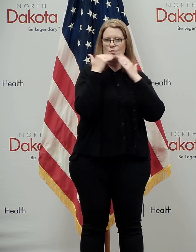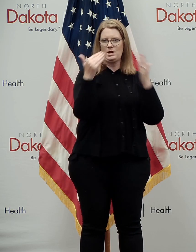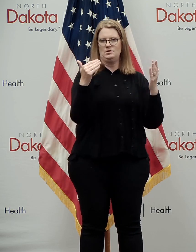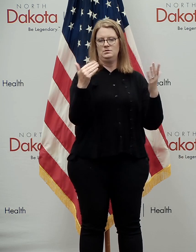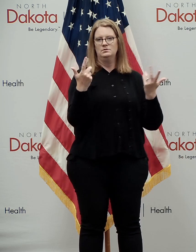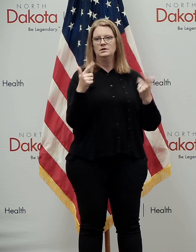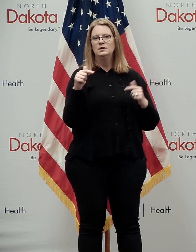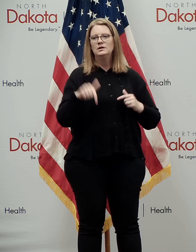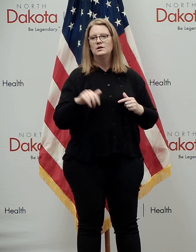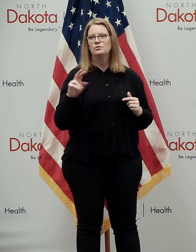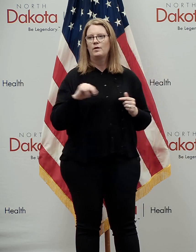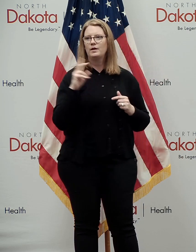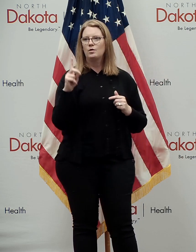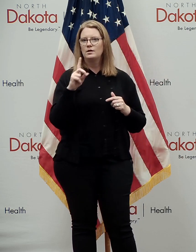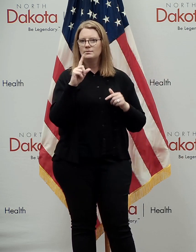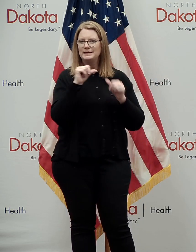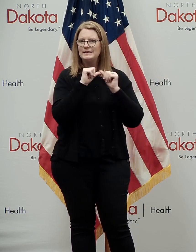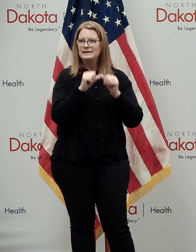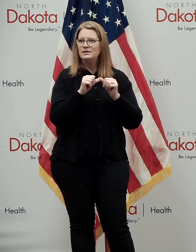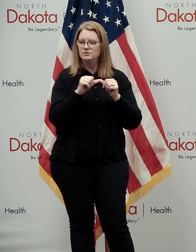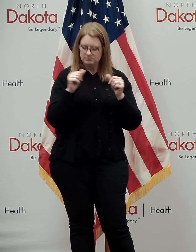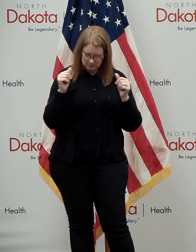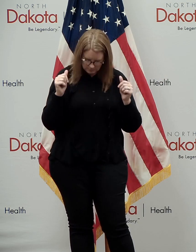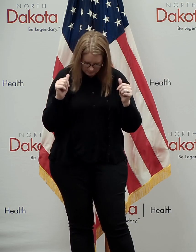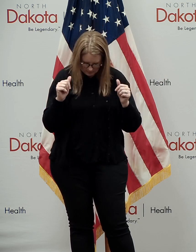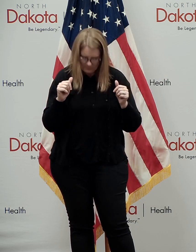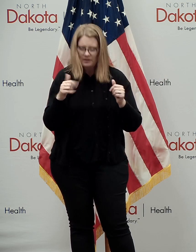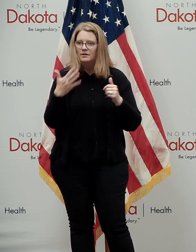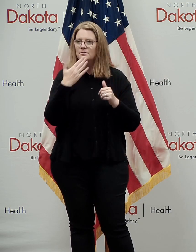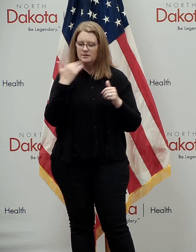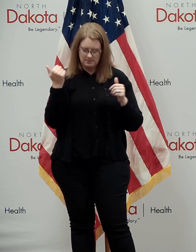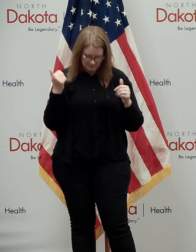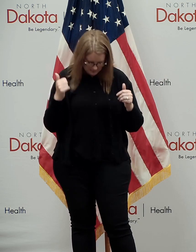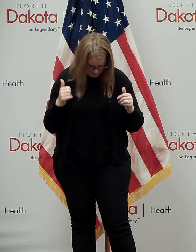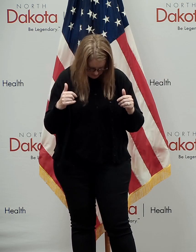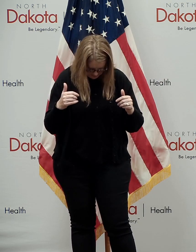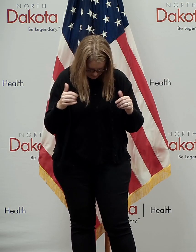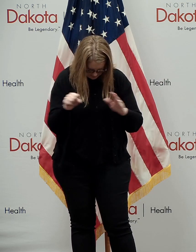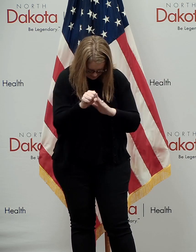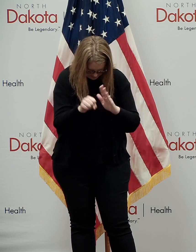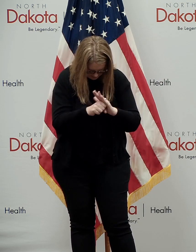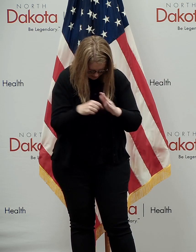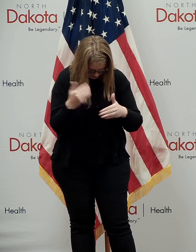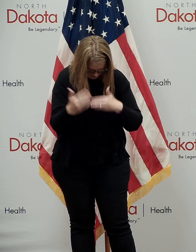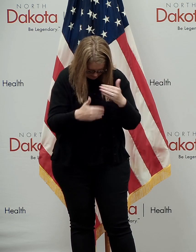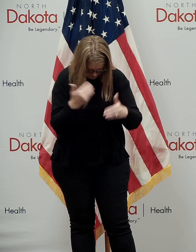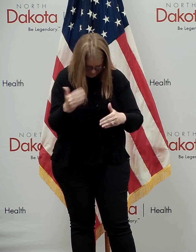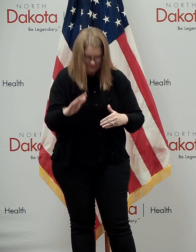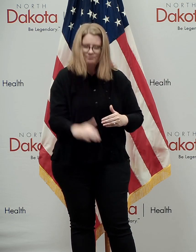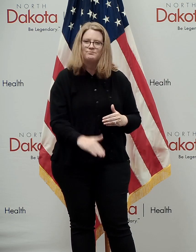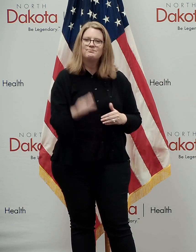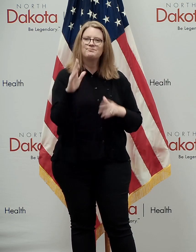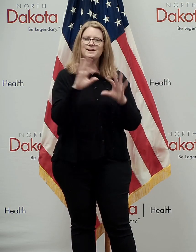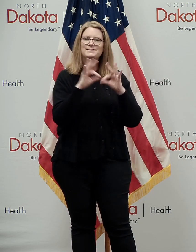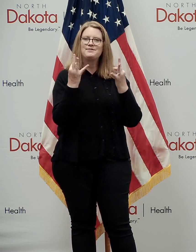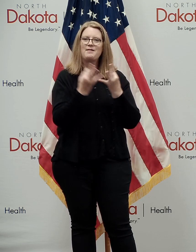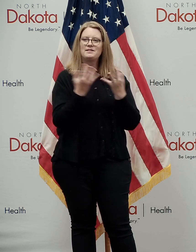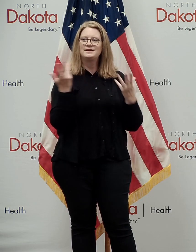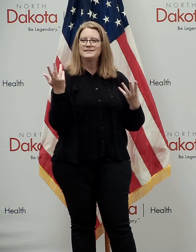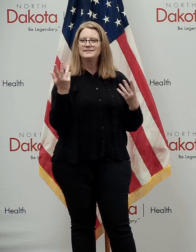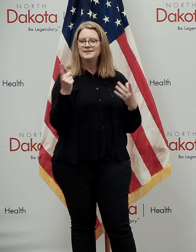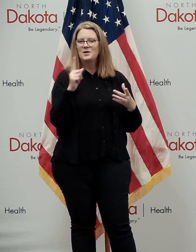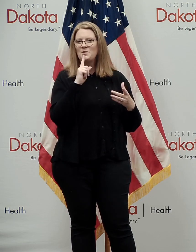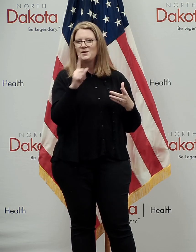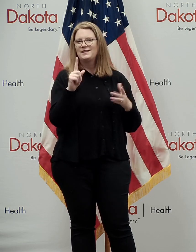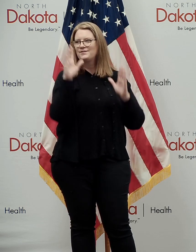keep North Dakota to be on track, not only to be the best state in place to live, work, play, raise a family, but one that's got a